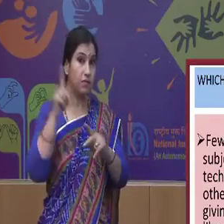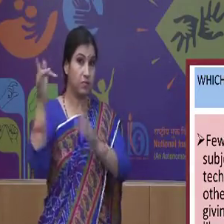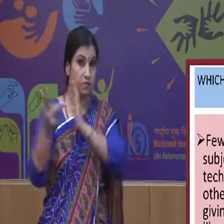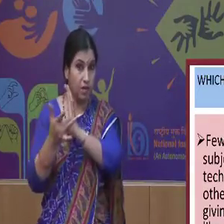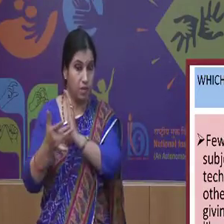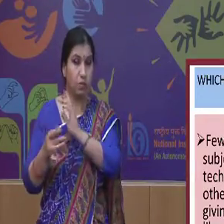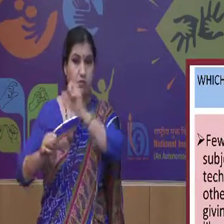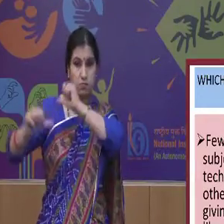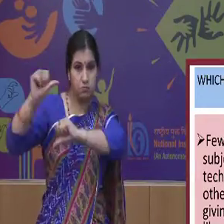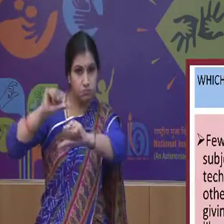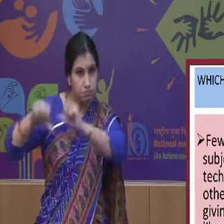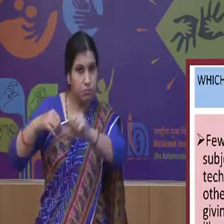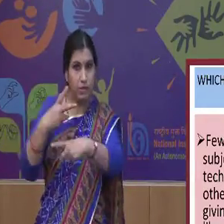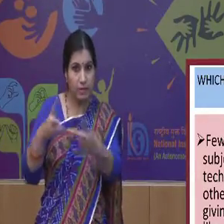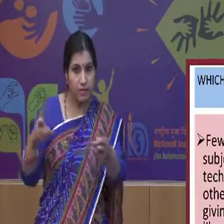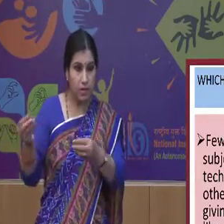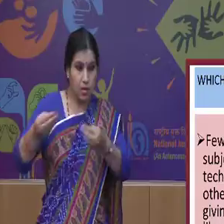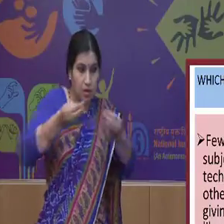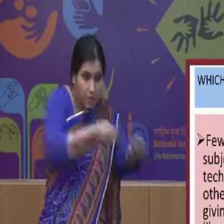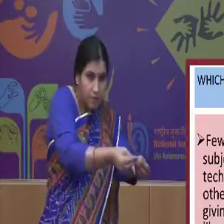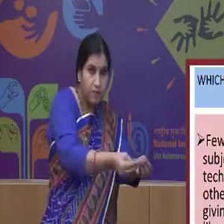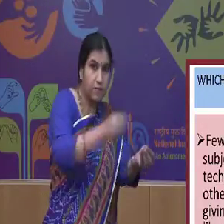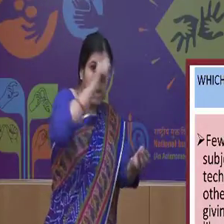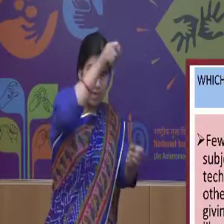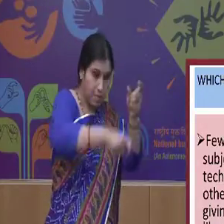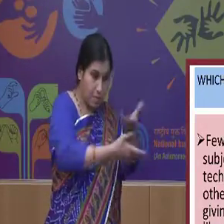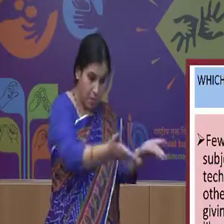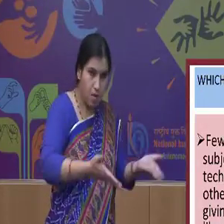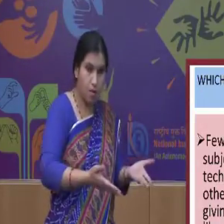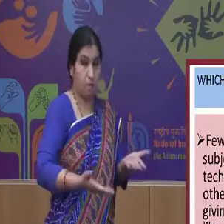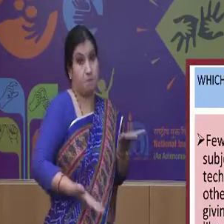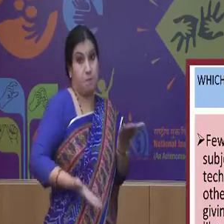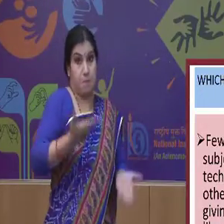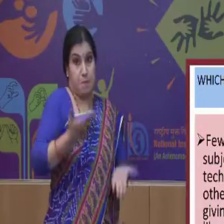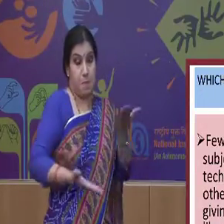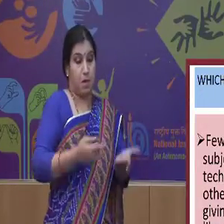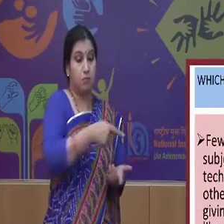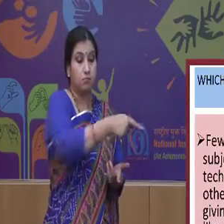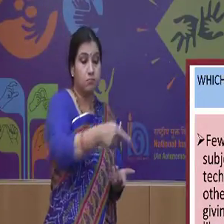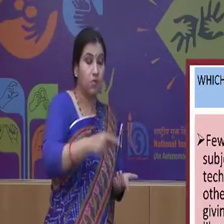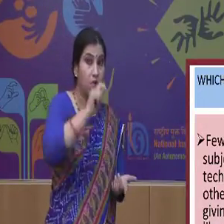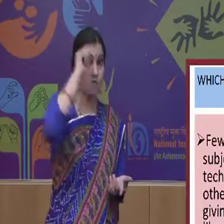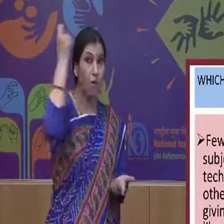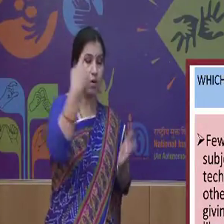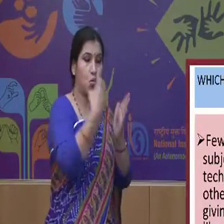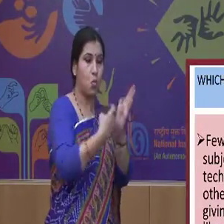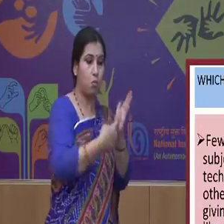and technology is taught to Indian, they might oppose the foreign rule in their